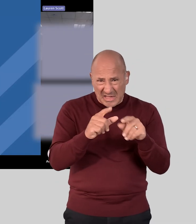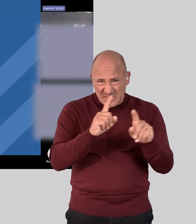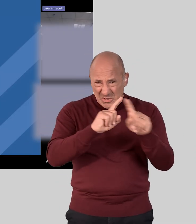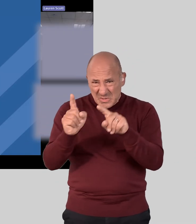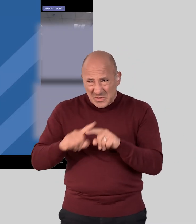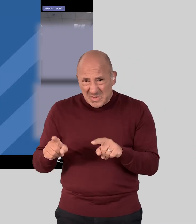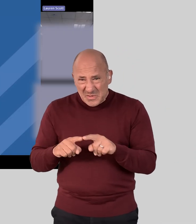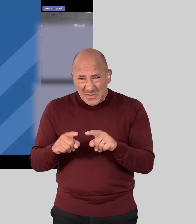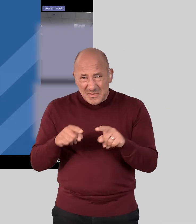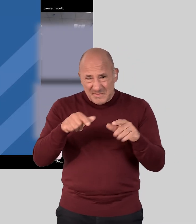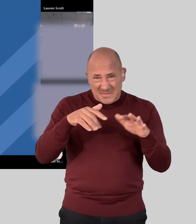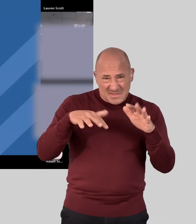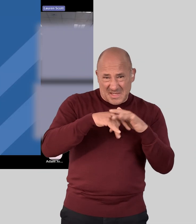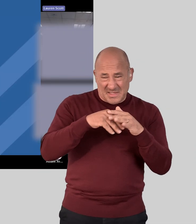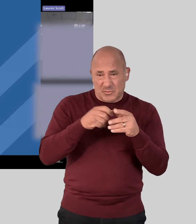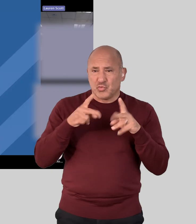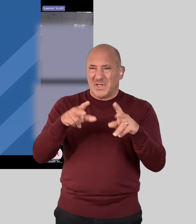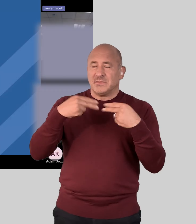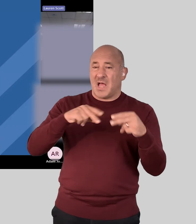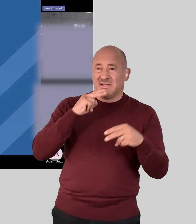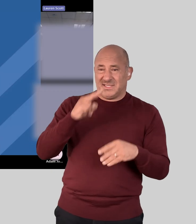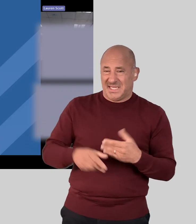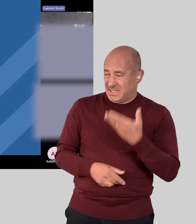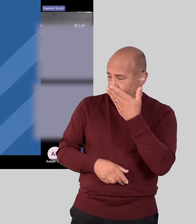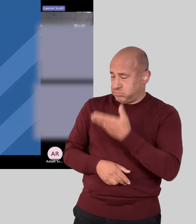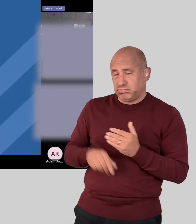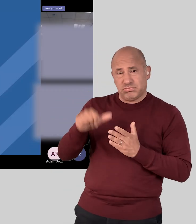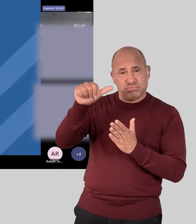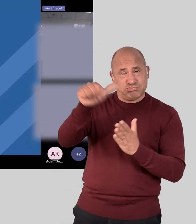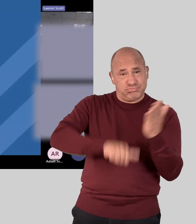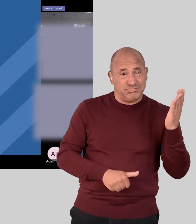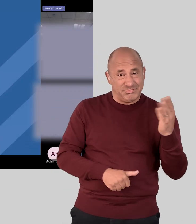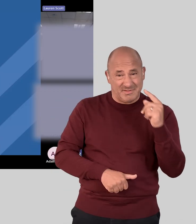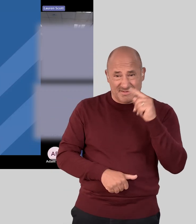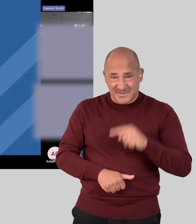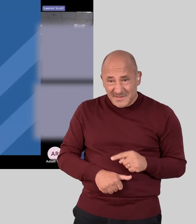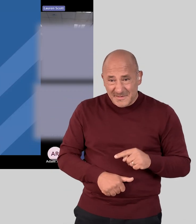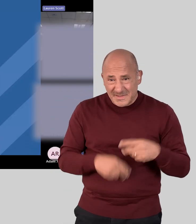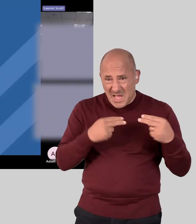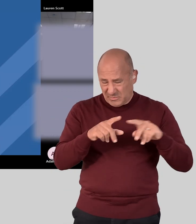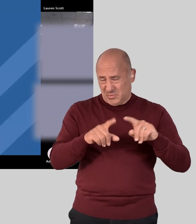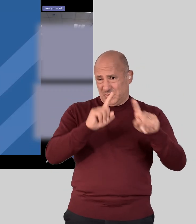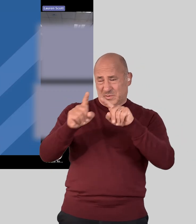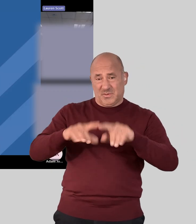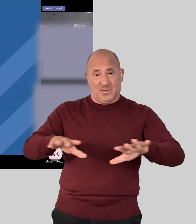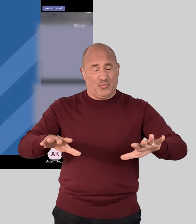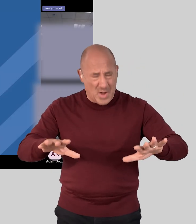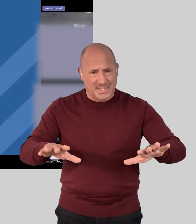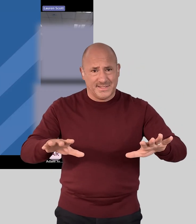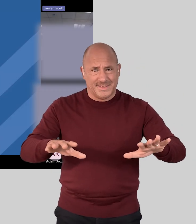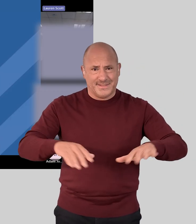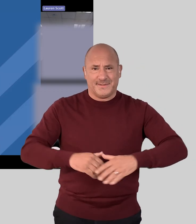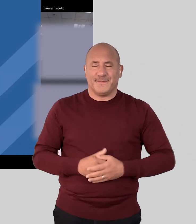yes, these sort of styles, these sub-styles of street dance